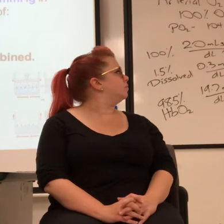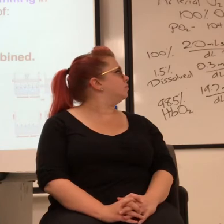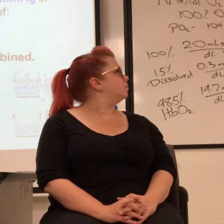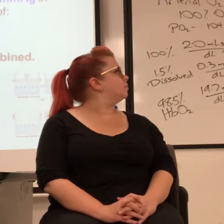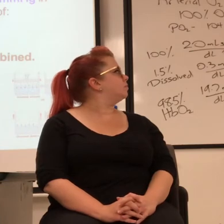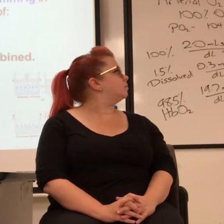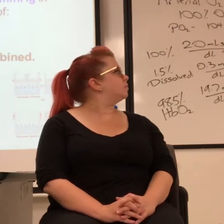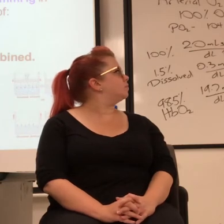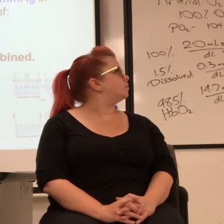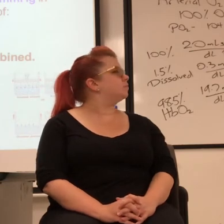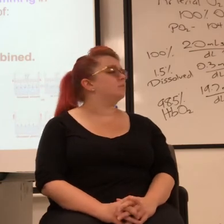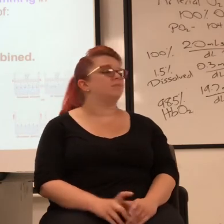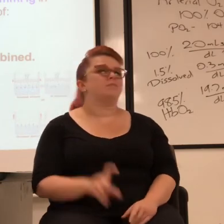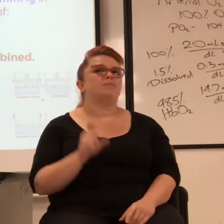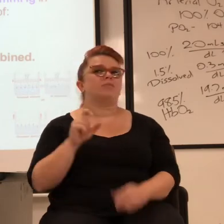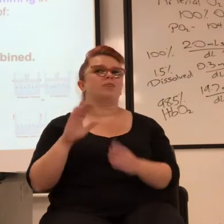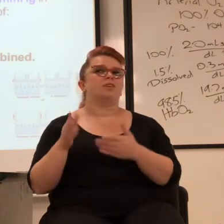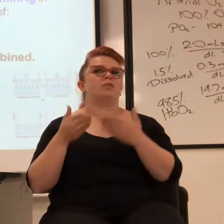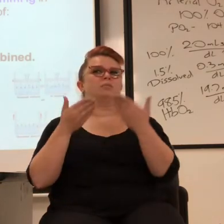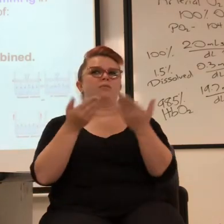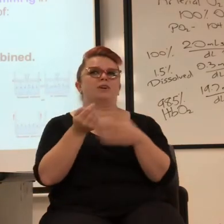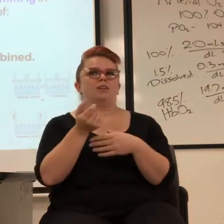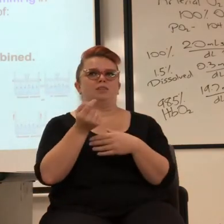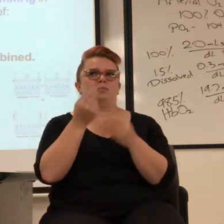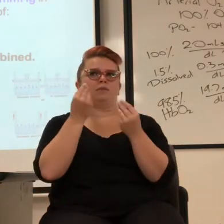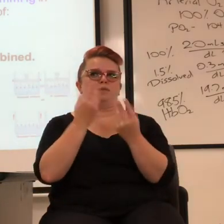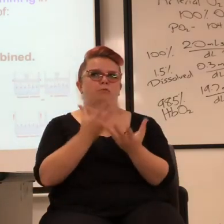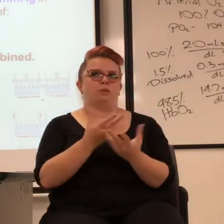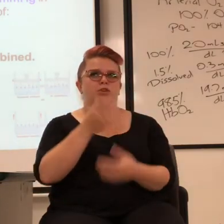content. I've got to give you a few things.